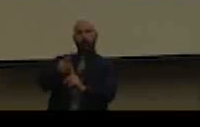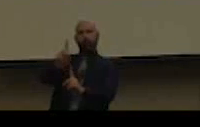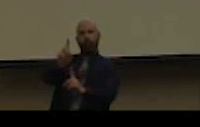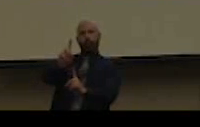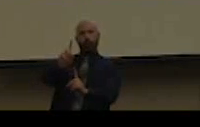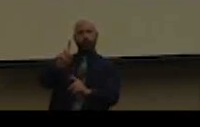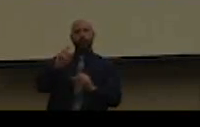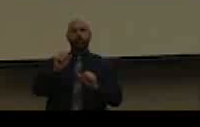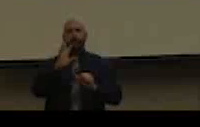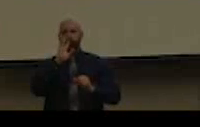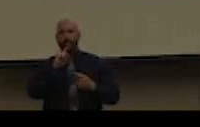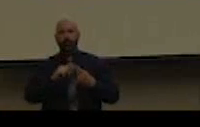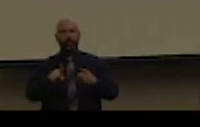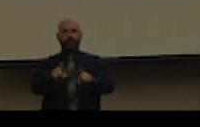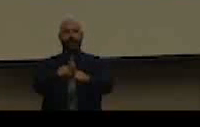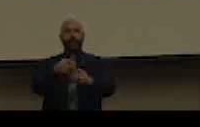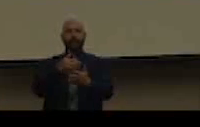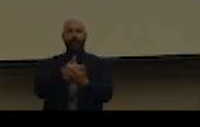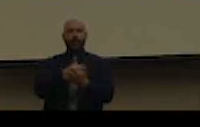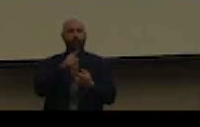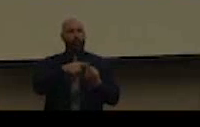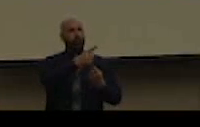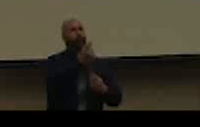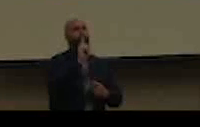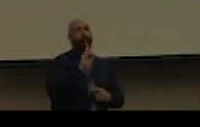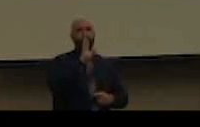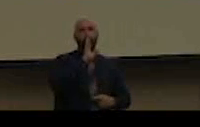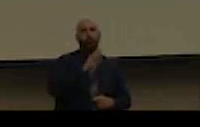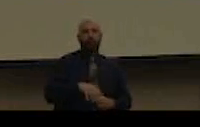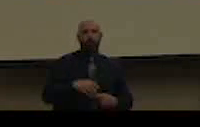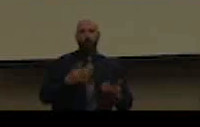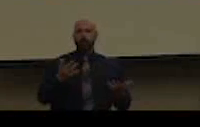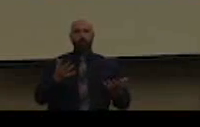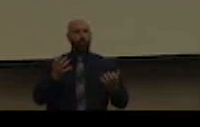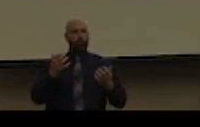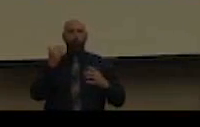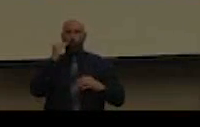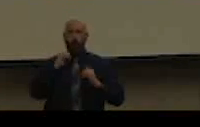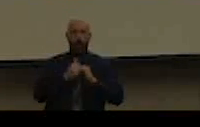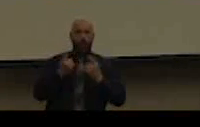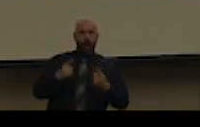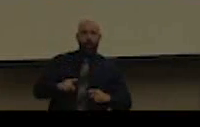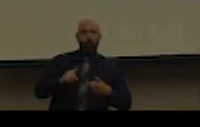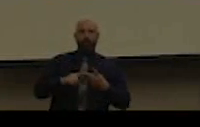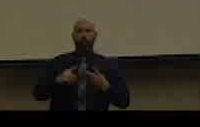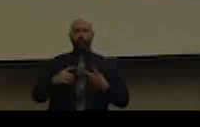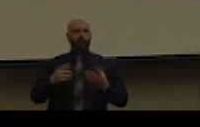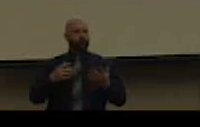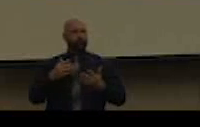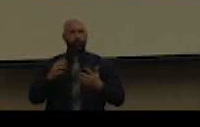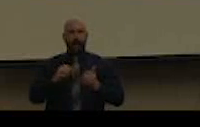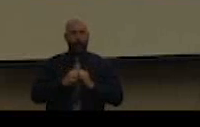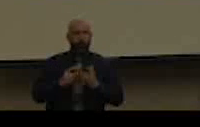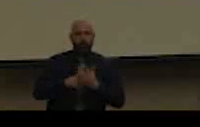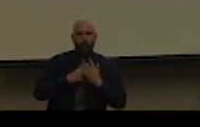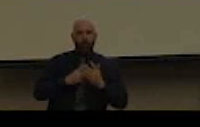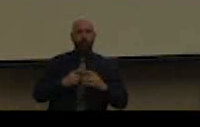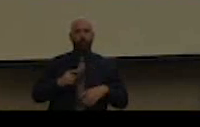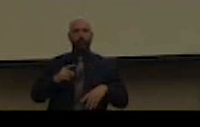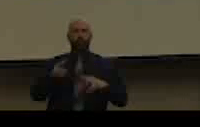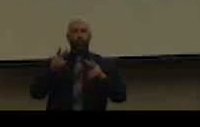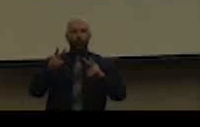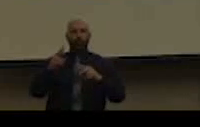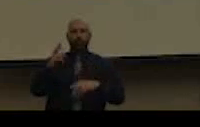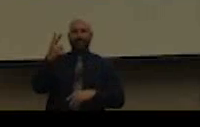for a dialogue about what happened, how did that occur, what are the implications for that as we look to year two of the commission. So,